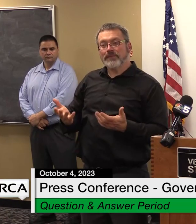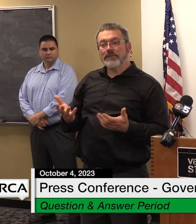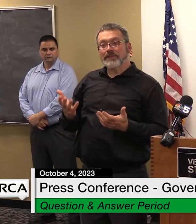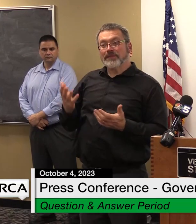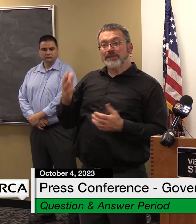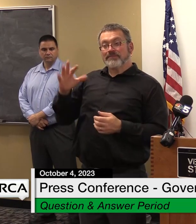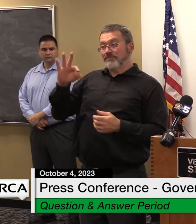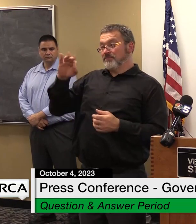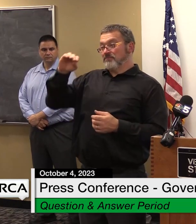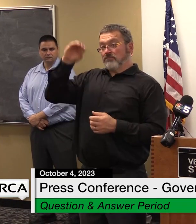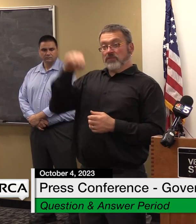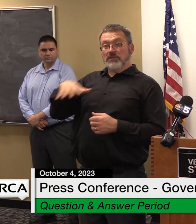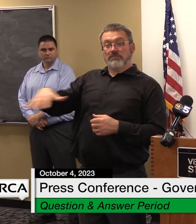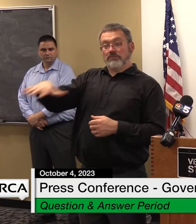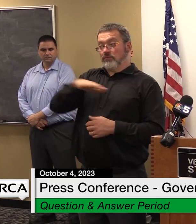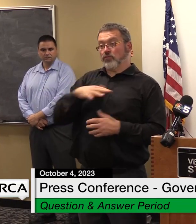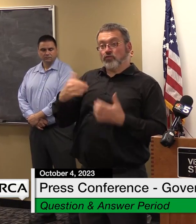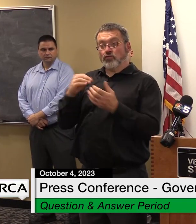the students